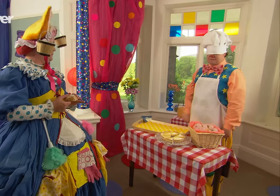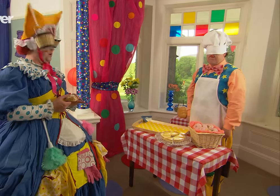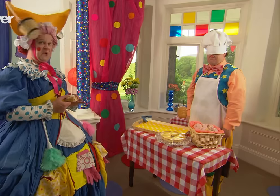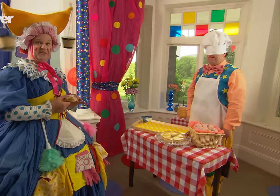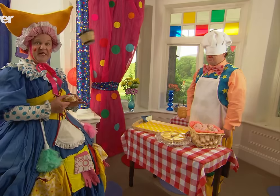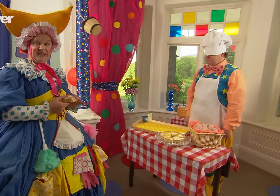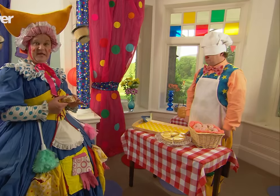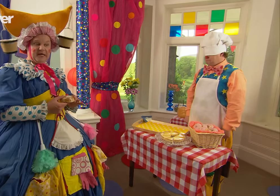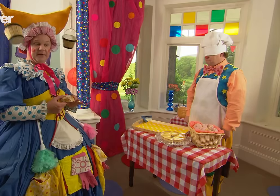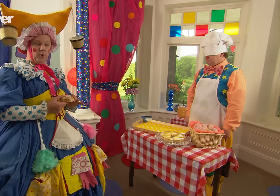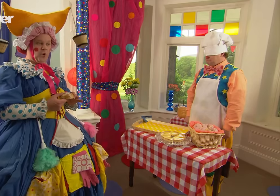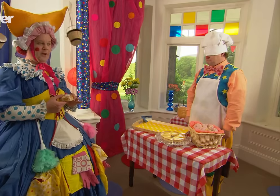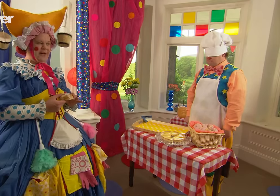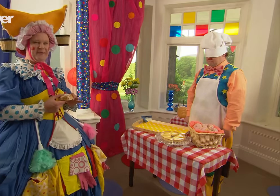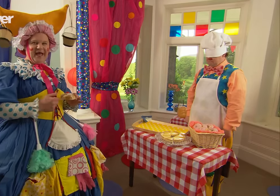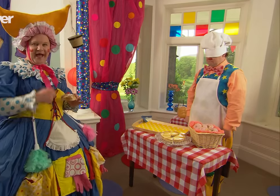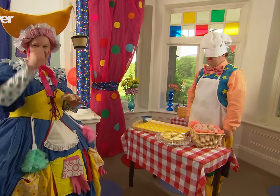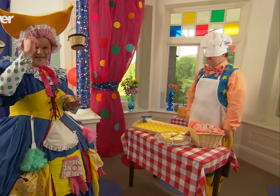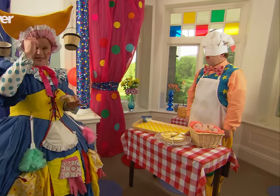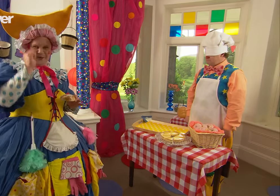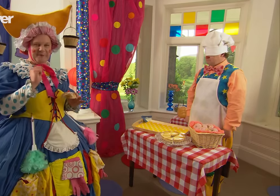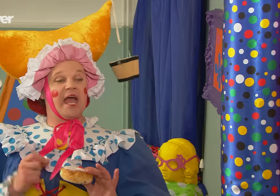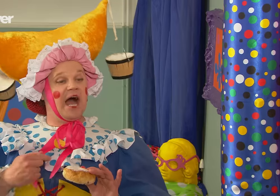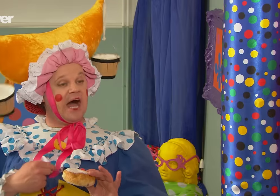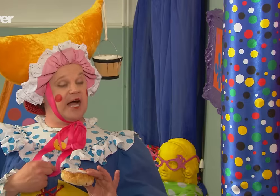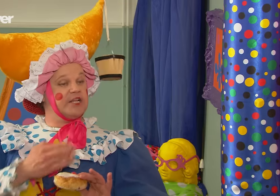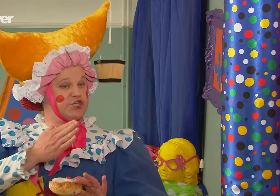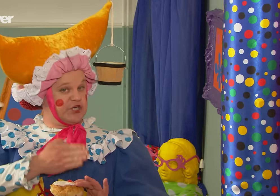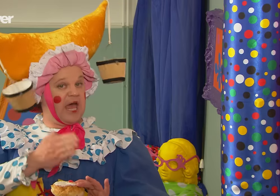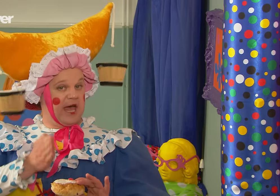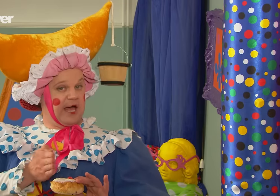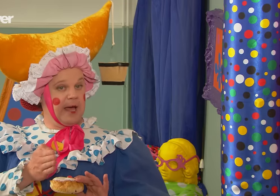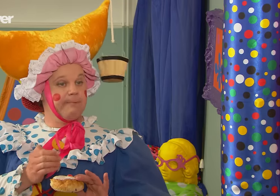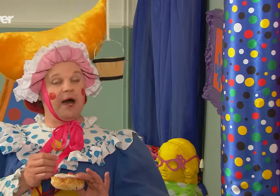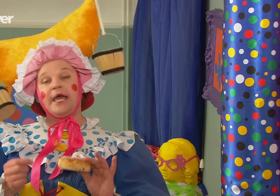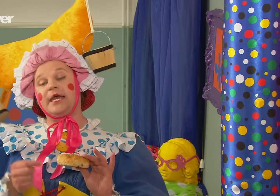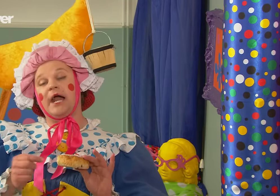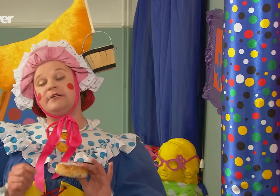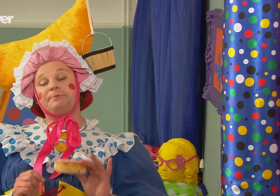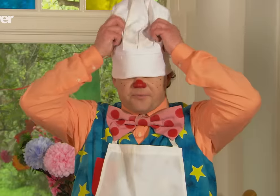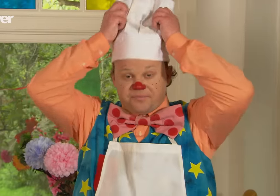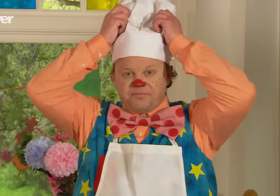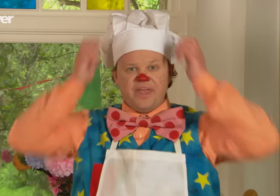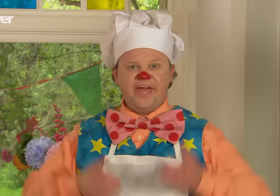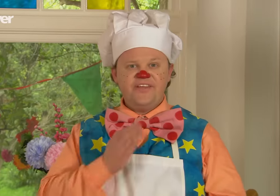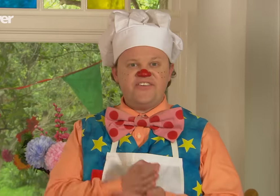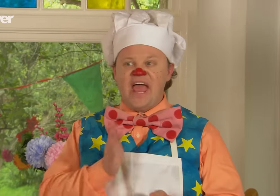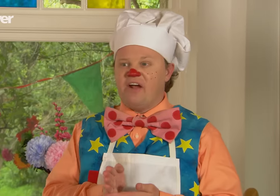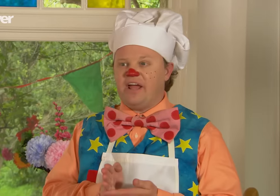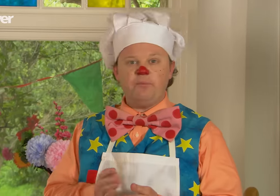Oh dear. I know. I'll share my currant bun. Share it with